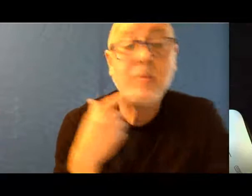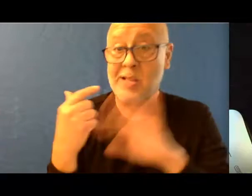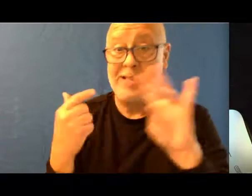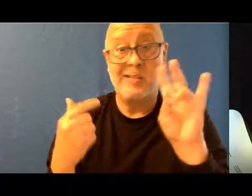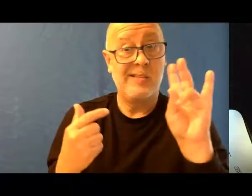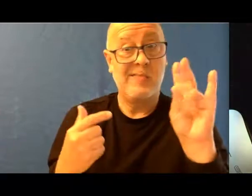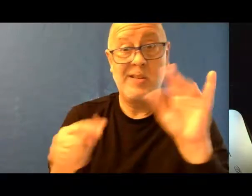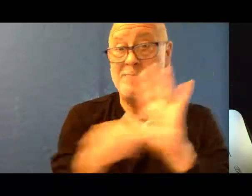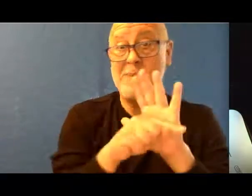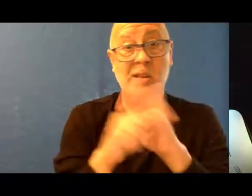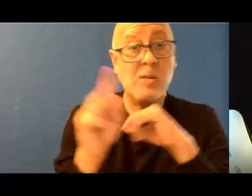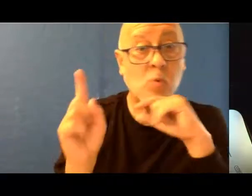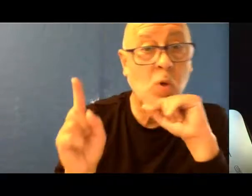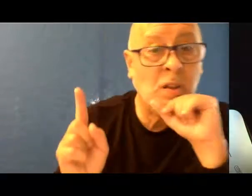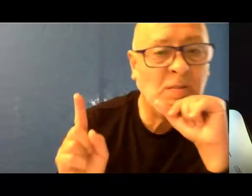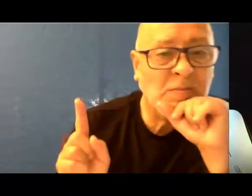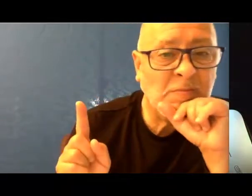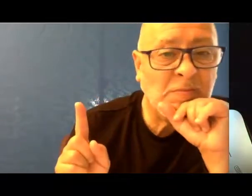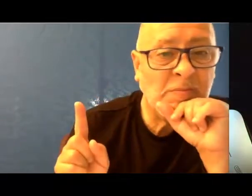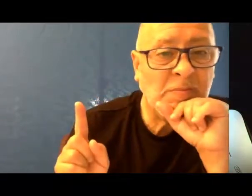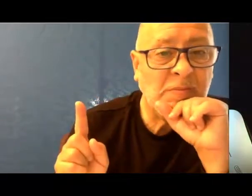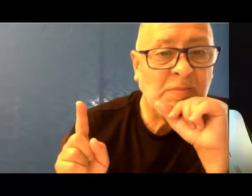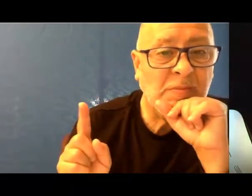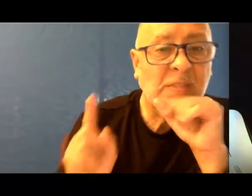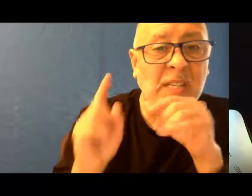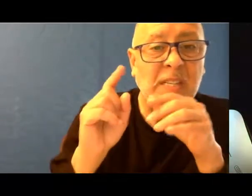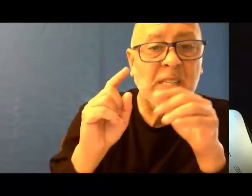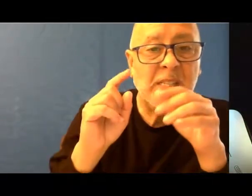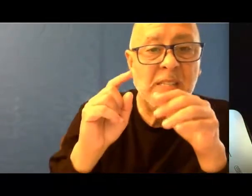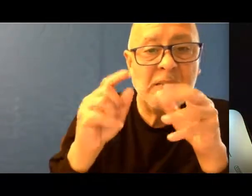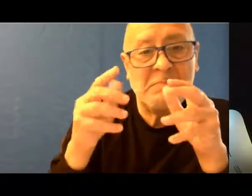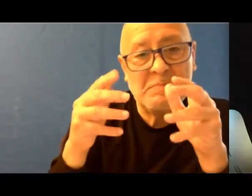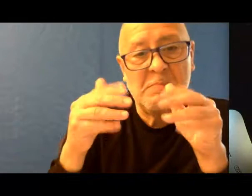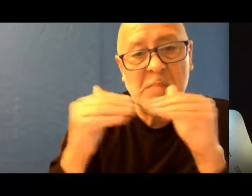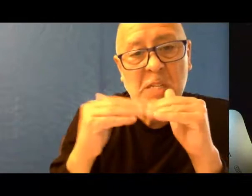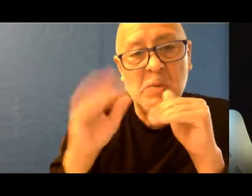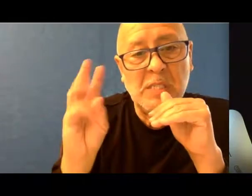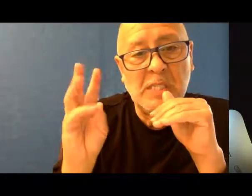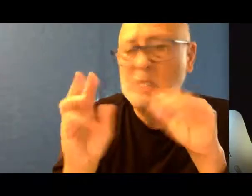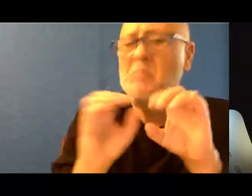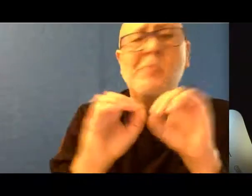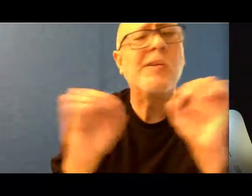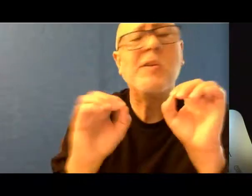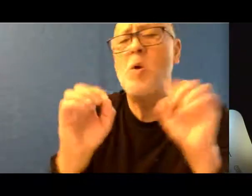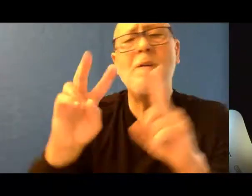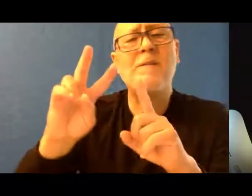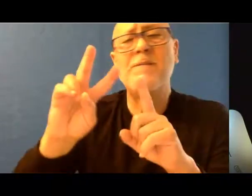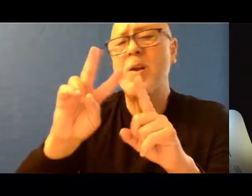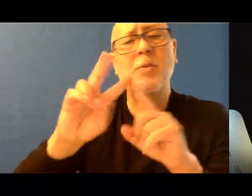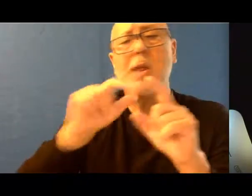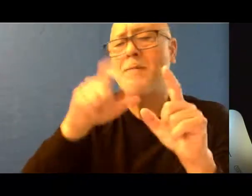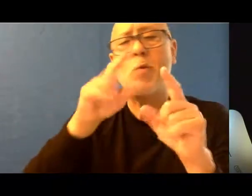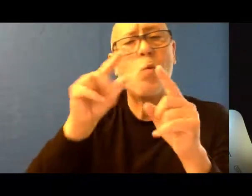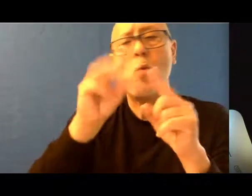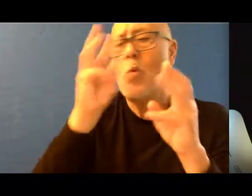1. 17 take away 1 is 16. There's no variable, so I don't have to worry about adding that variable.